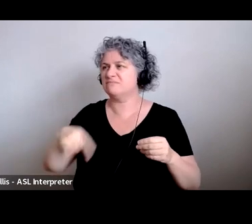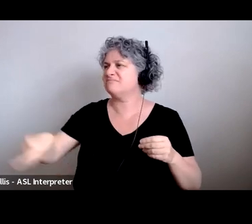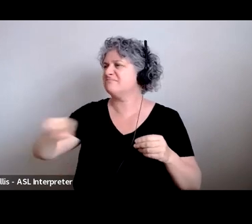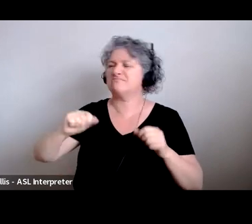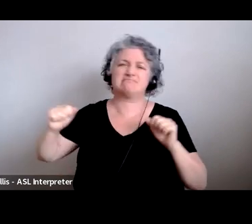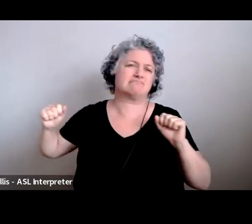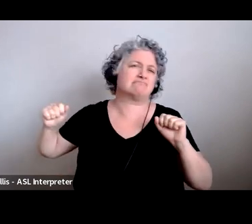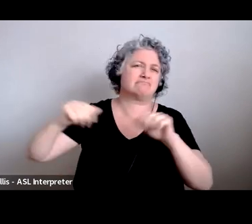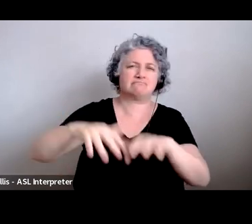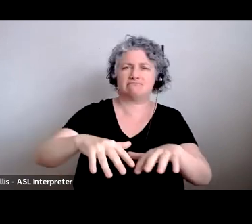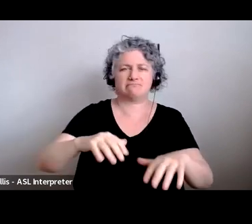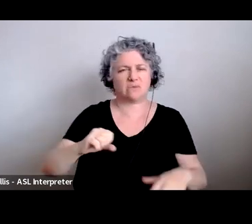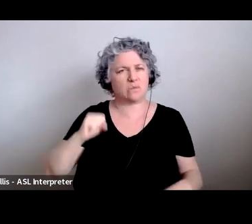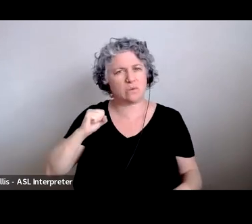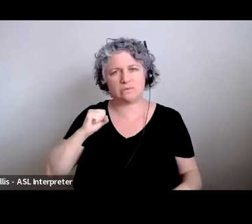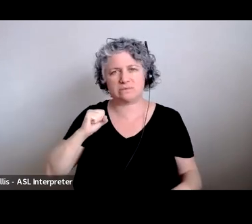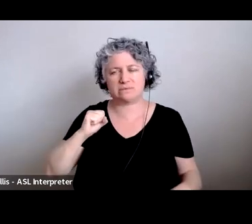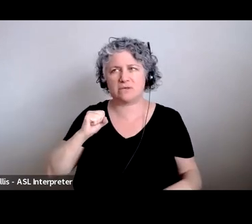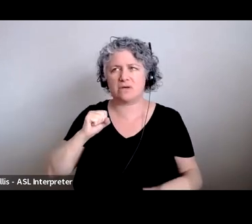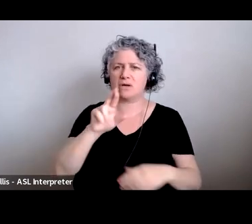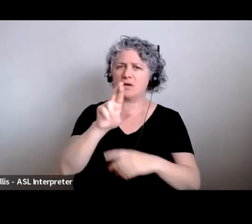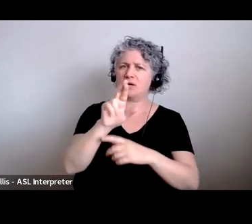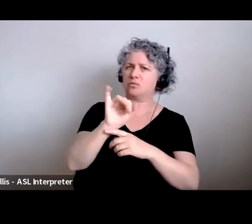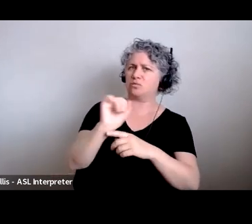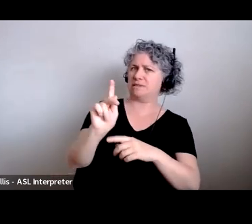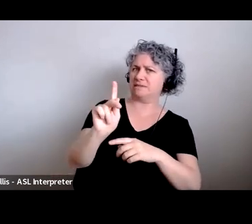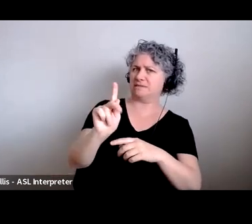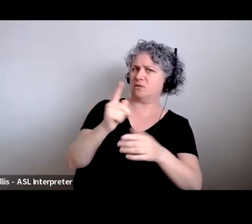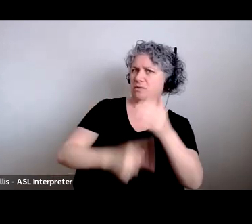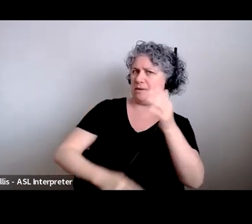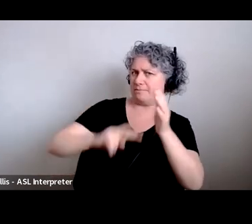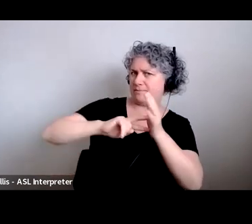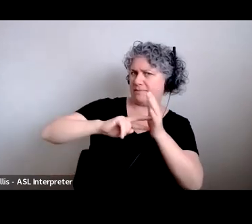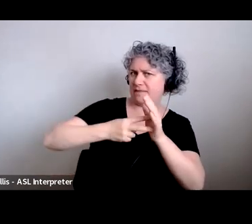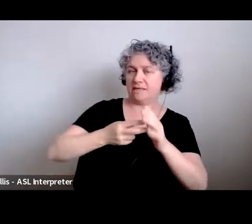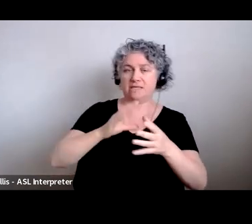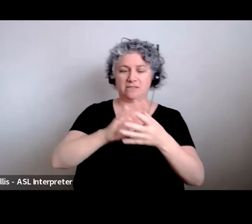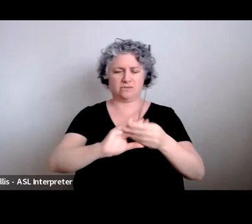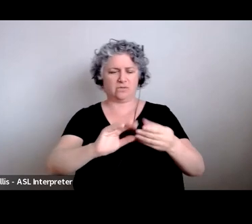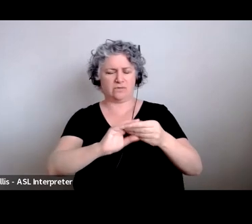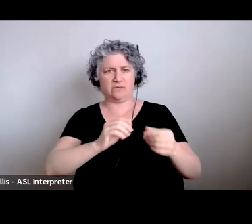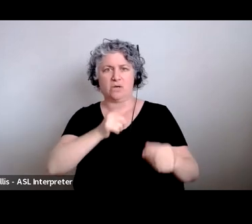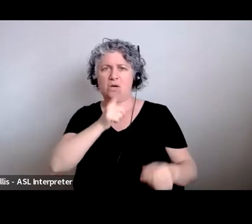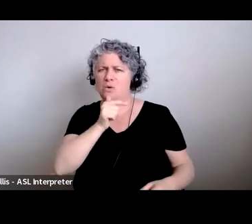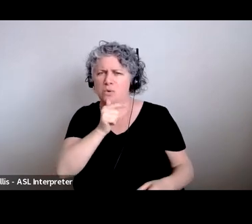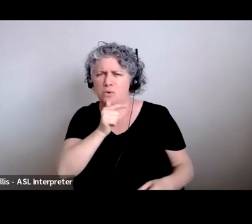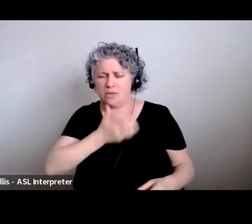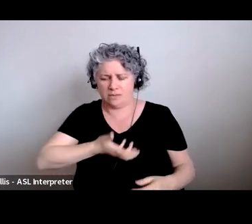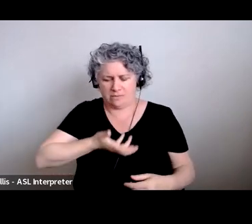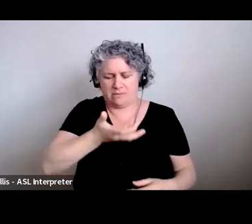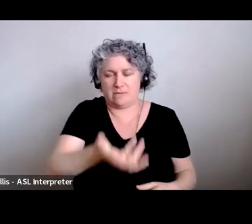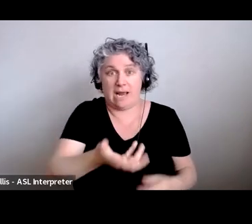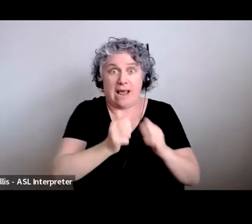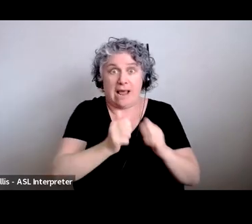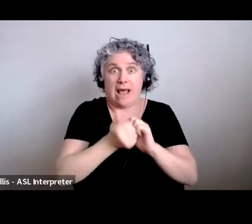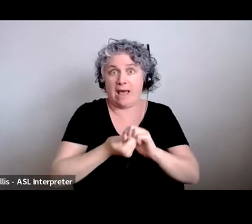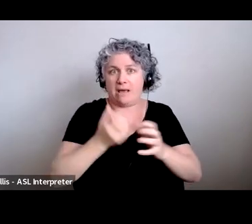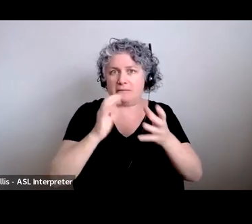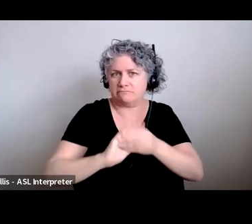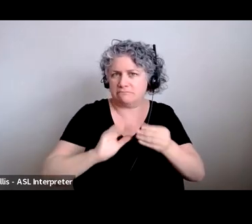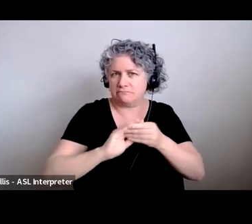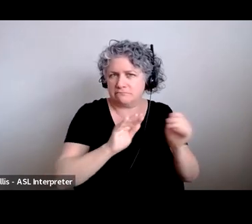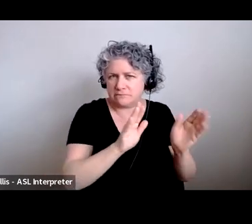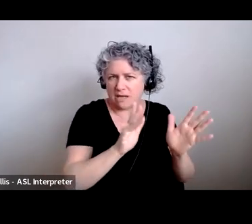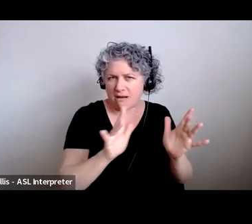what do we mean by risk? So I would say, you know, who is telling the story and how the story is told, I think are, you